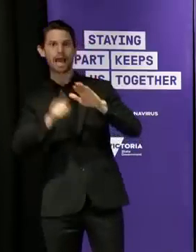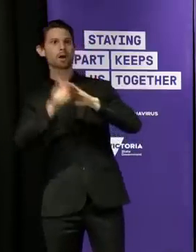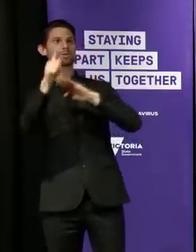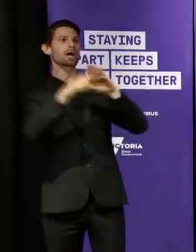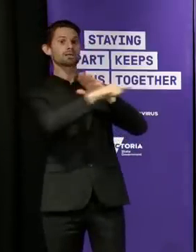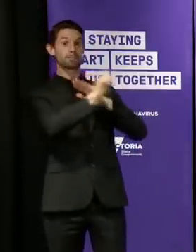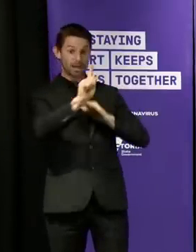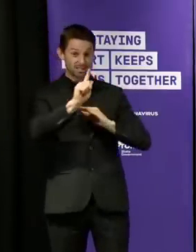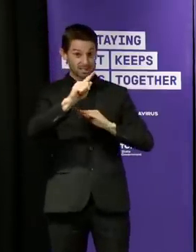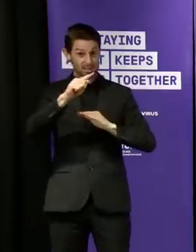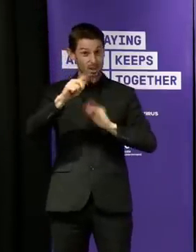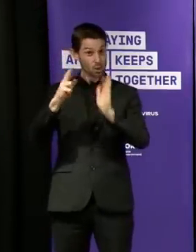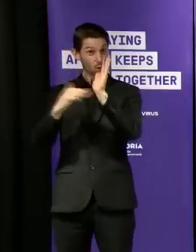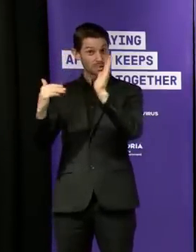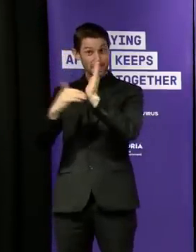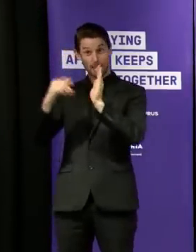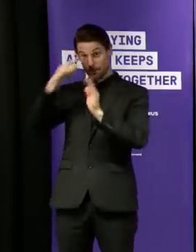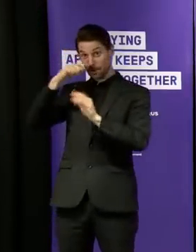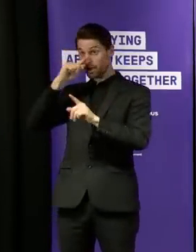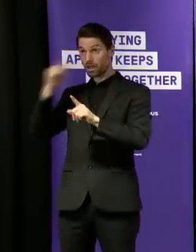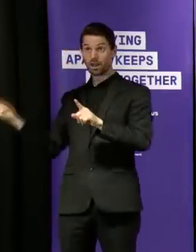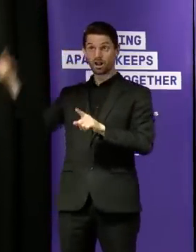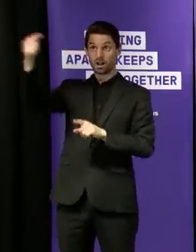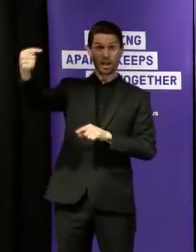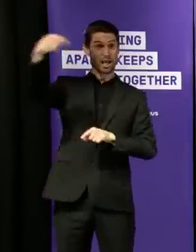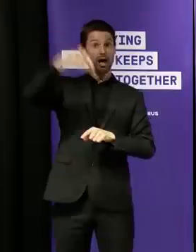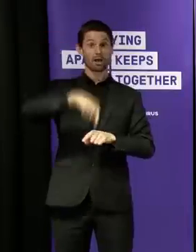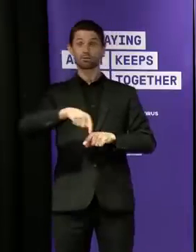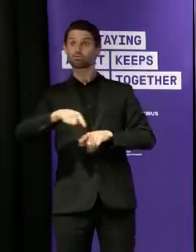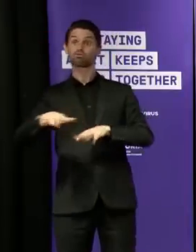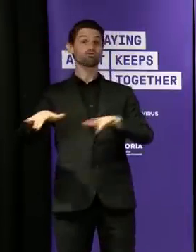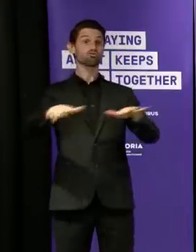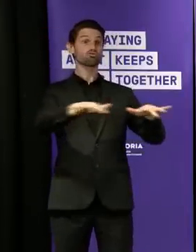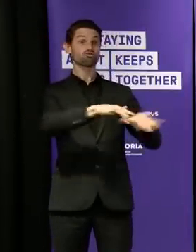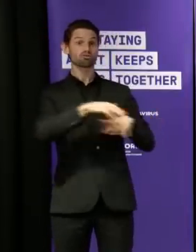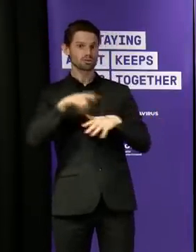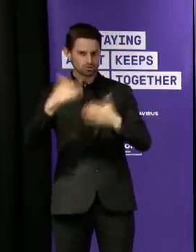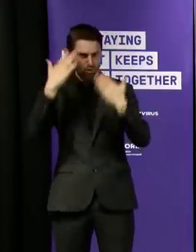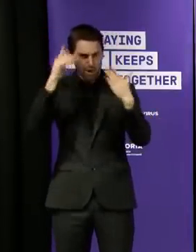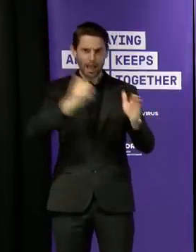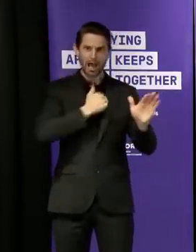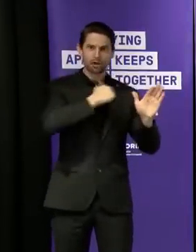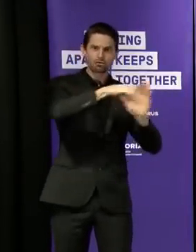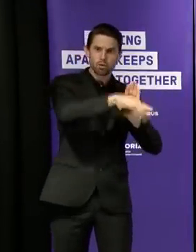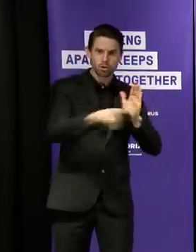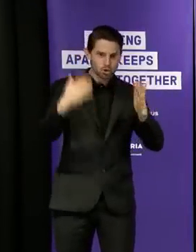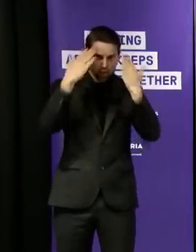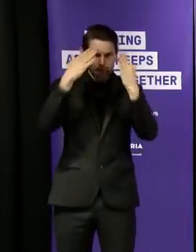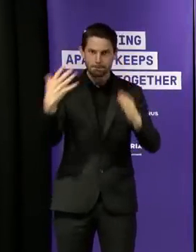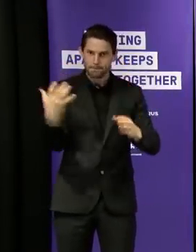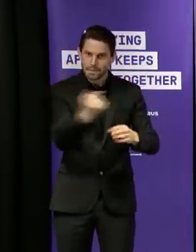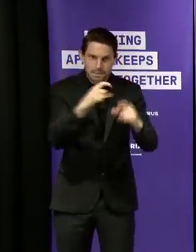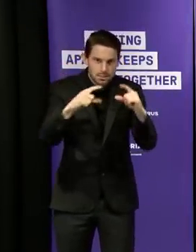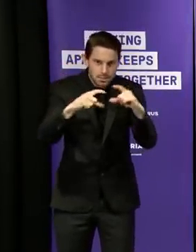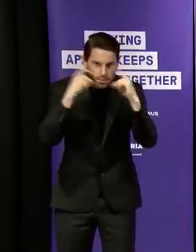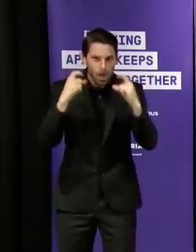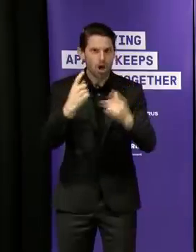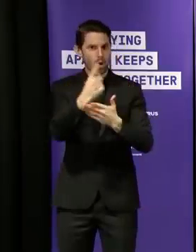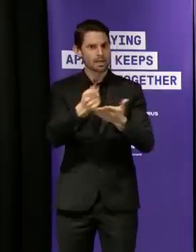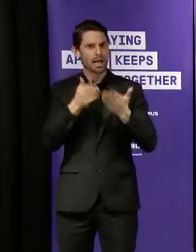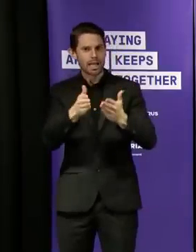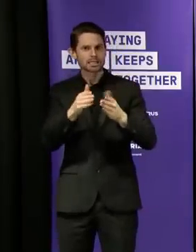people can come from Auckland and move around without a briefing, have a freedom of movement, as it were, that